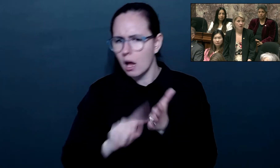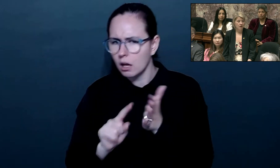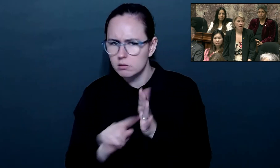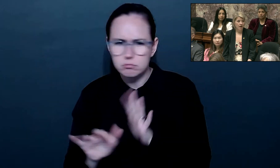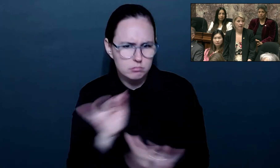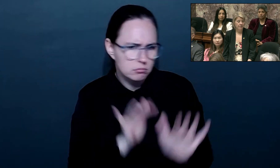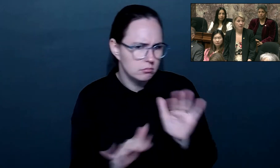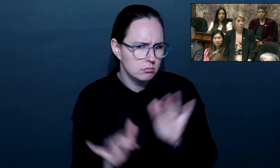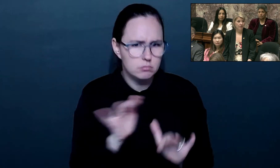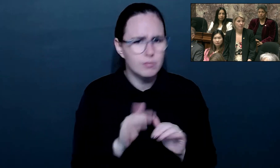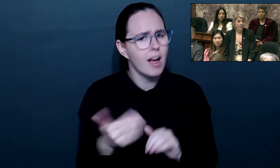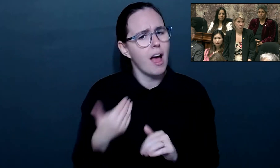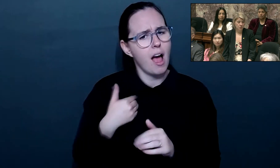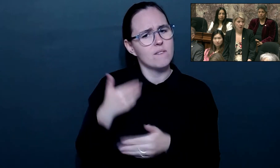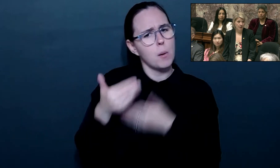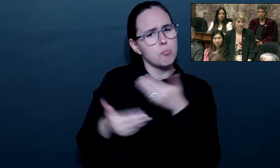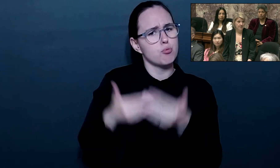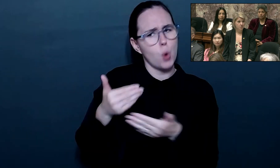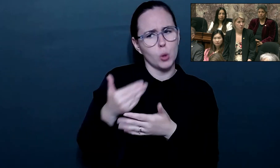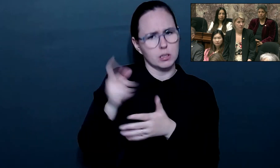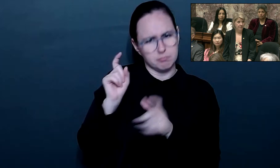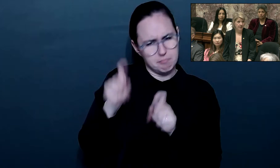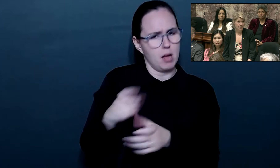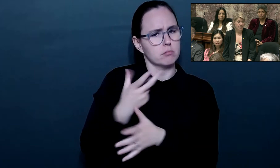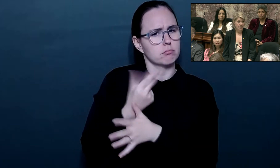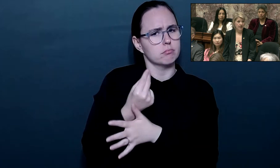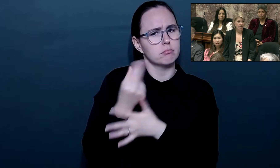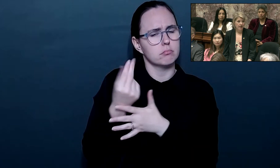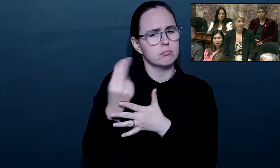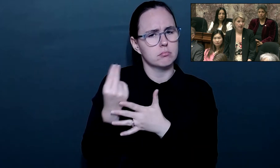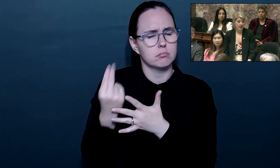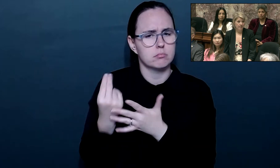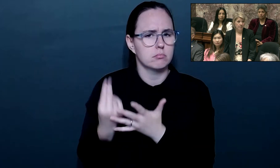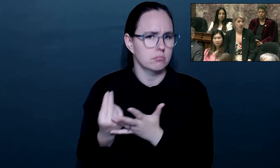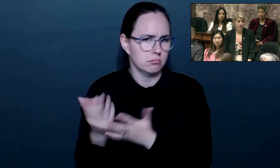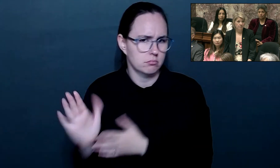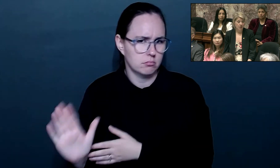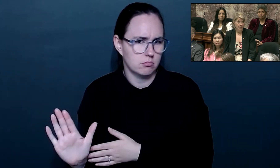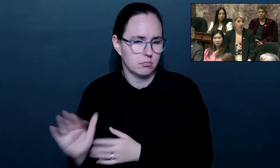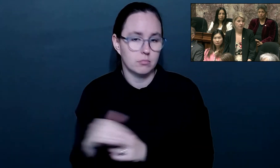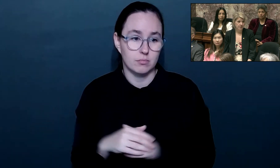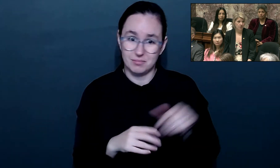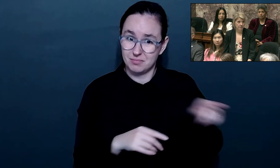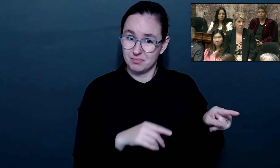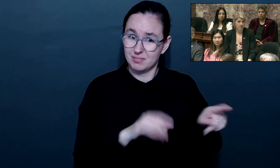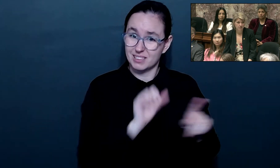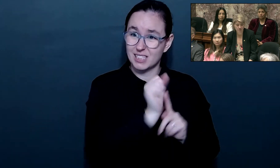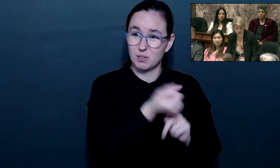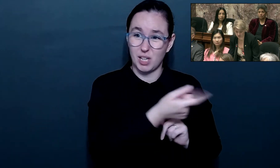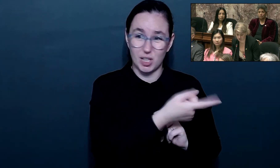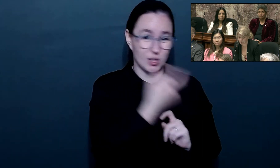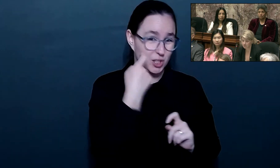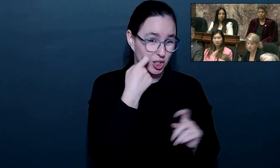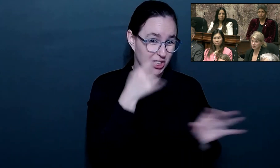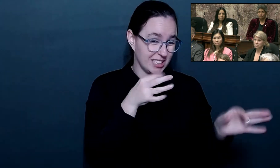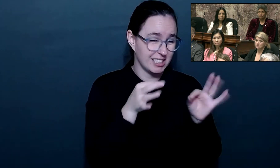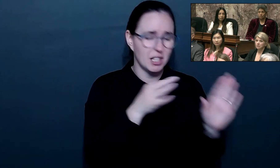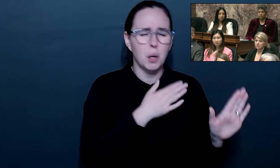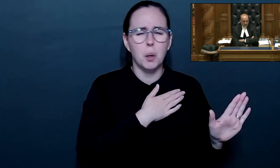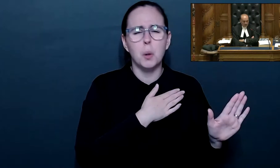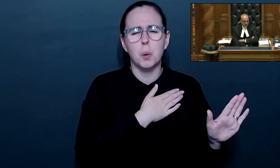Speaker. What the member describes is horrific, and I am appalled to hear of it.